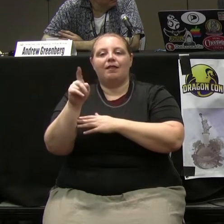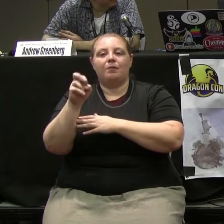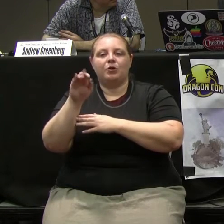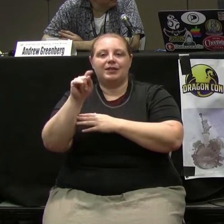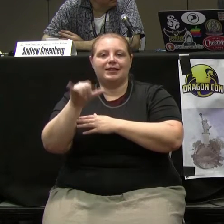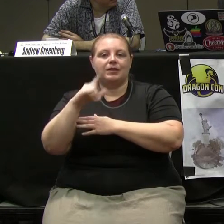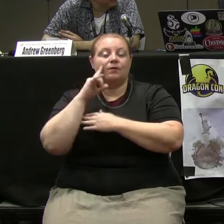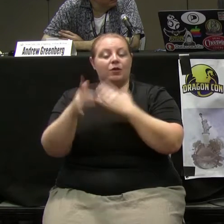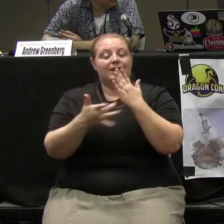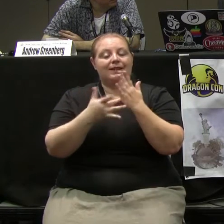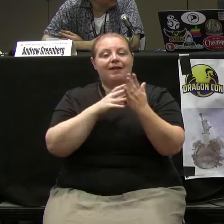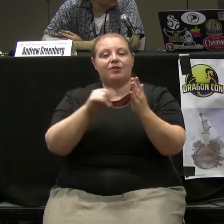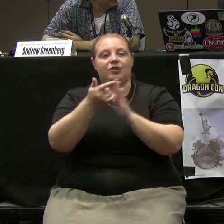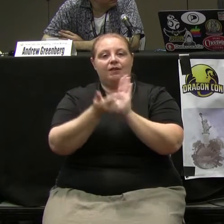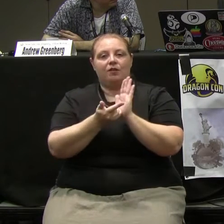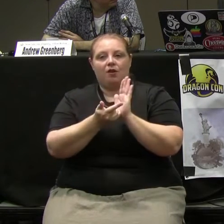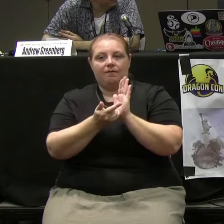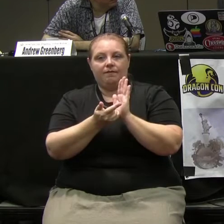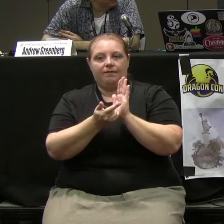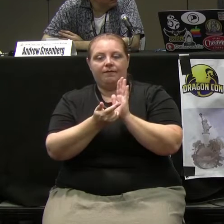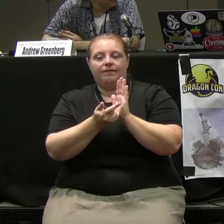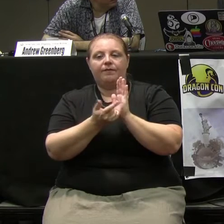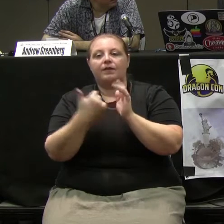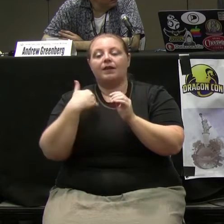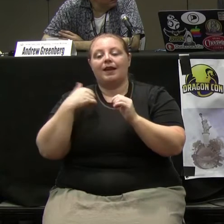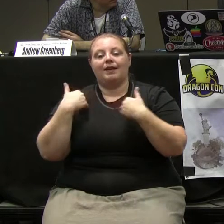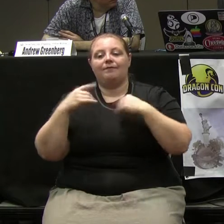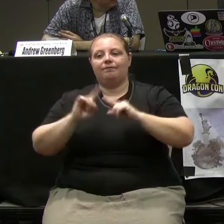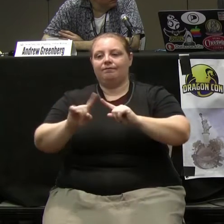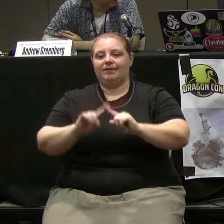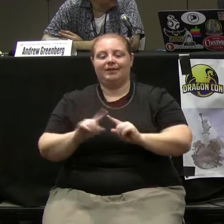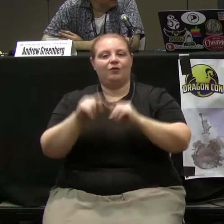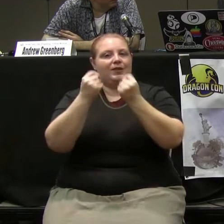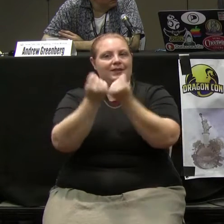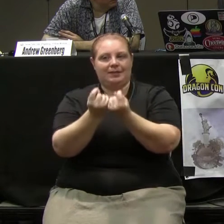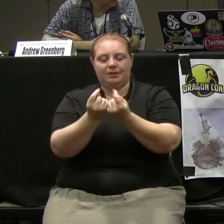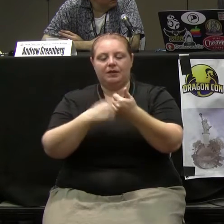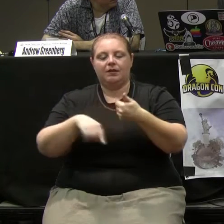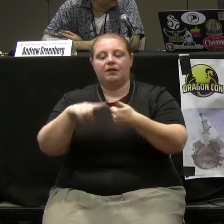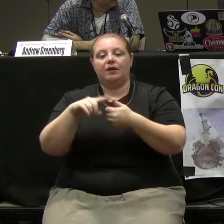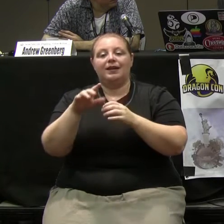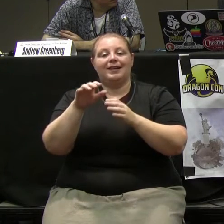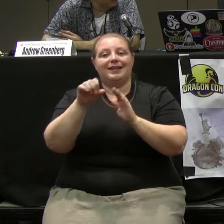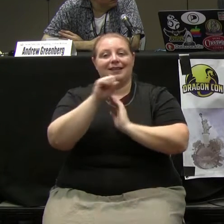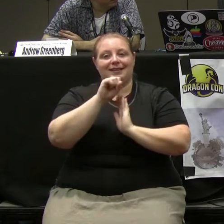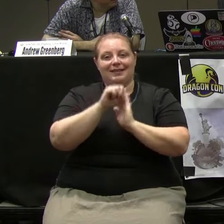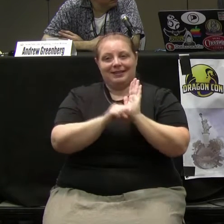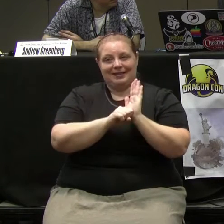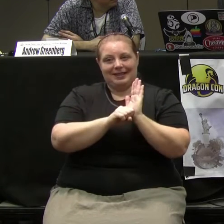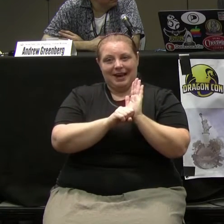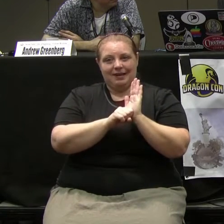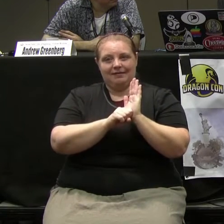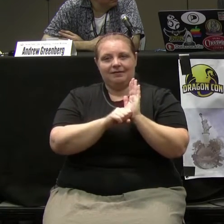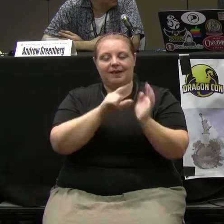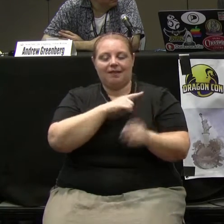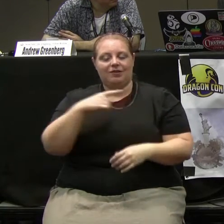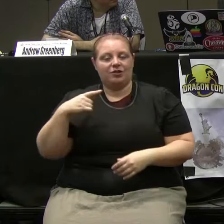and the law. I work on various teams at EFF. One of the teams I work on is the state level